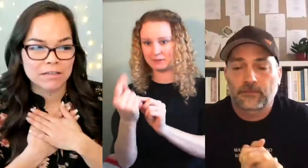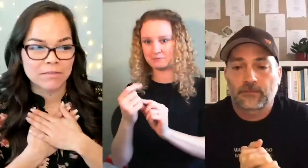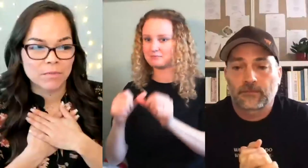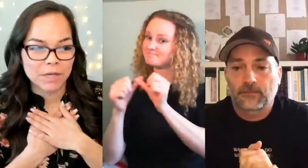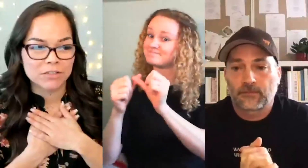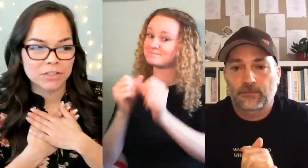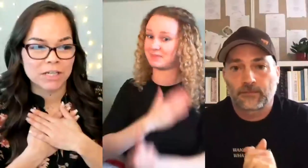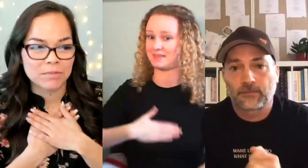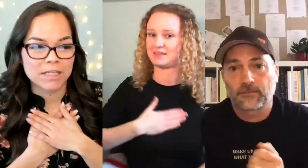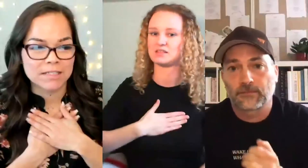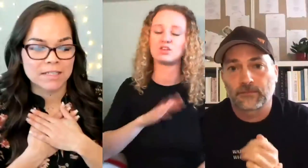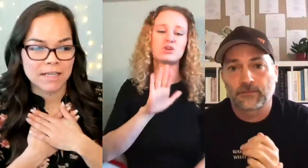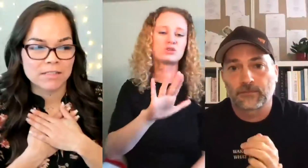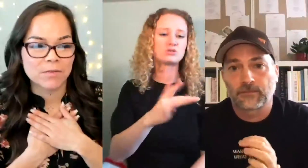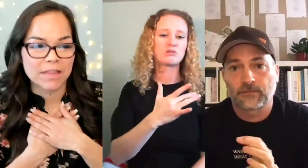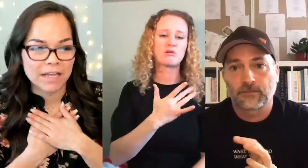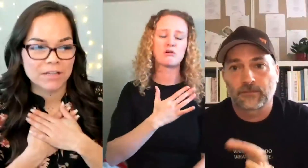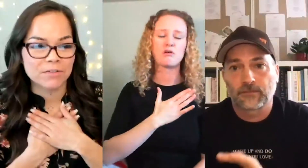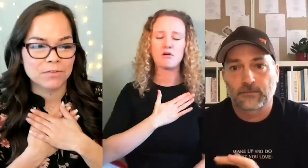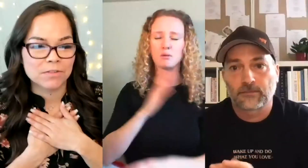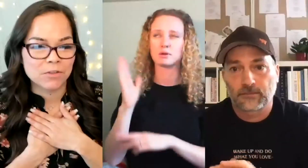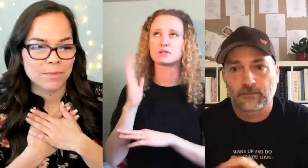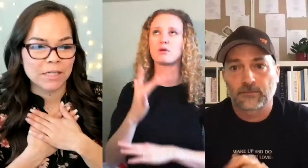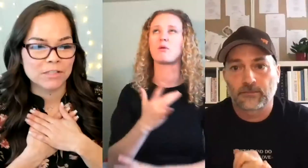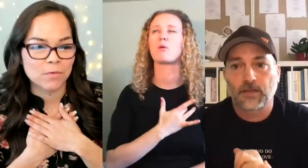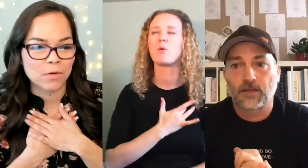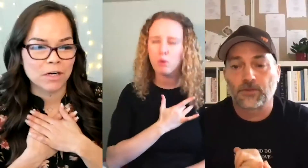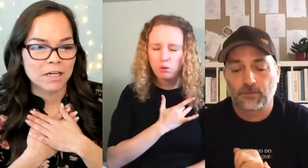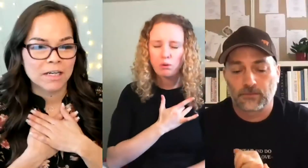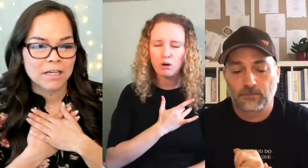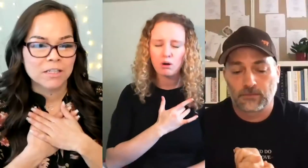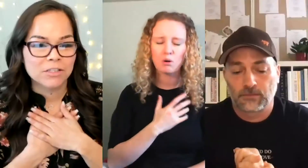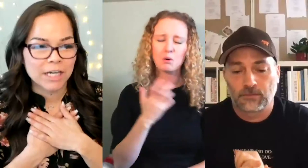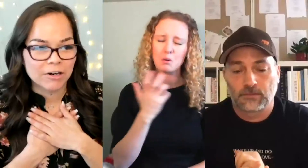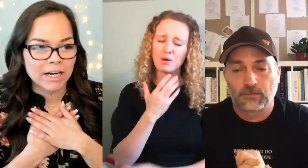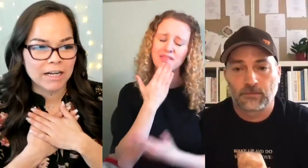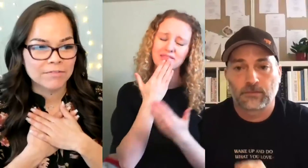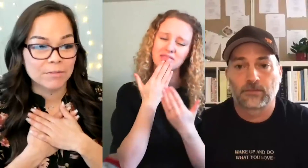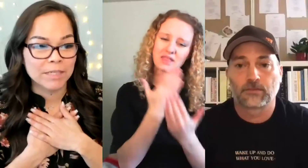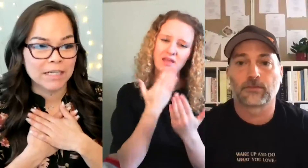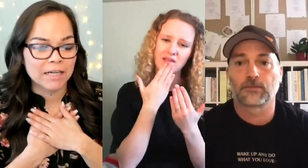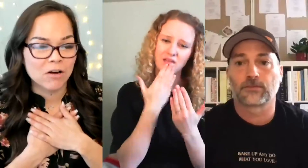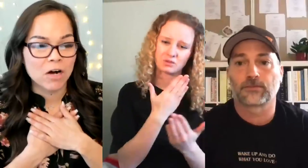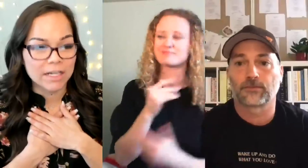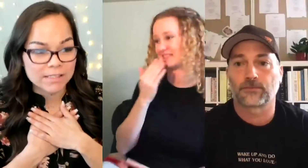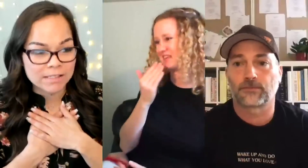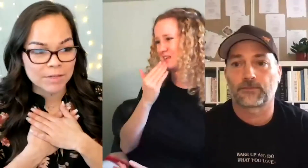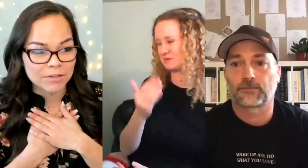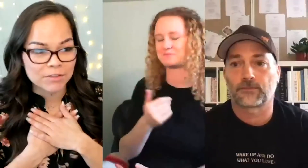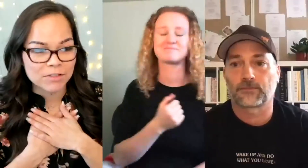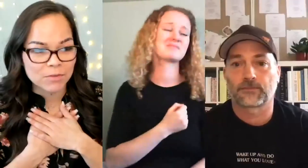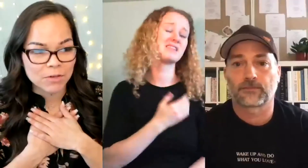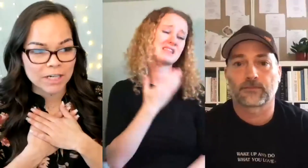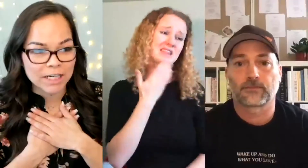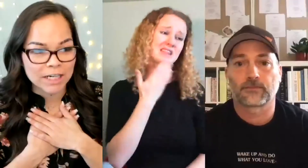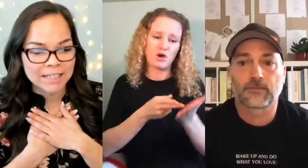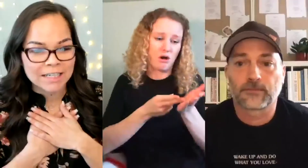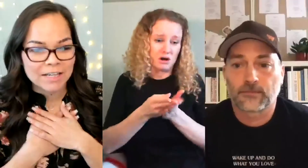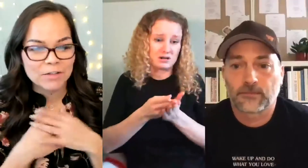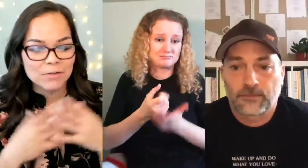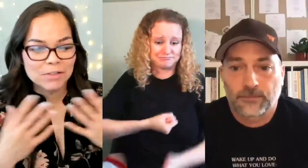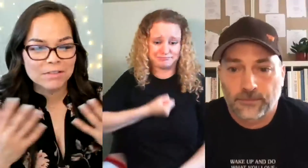hearing what you shared with us today. So thank you so much for sharing, for being honest about your